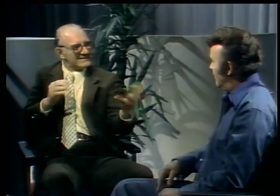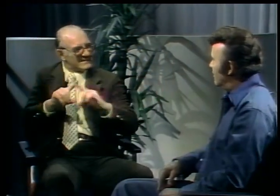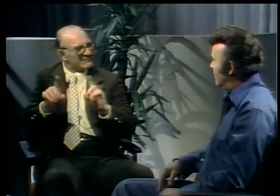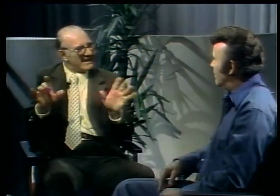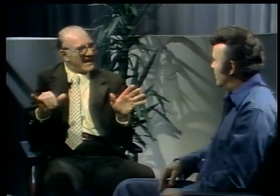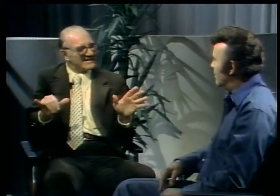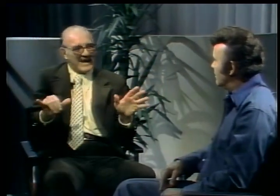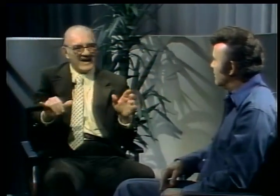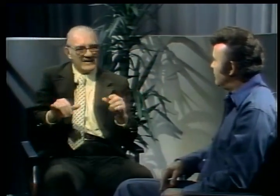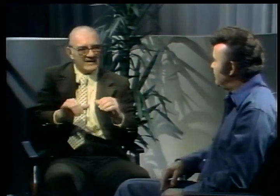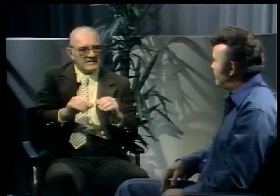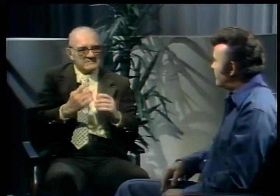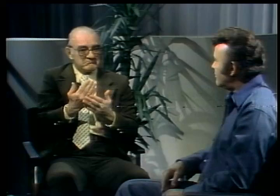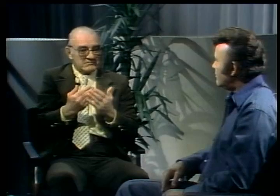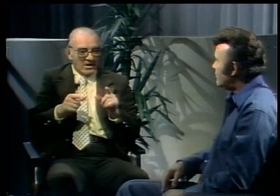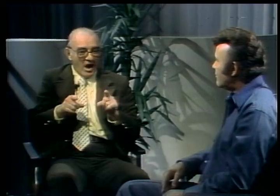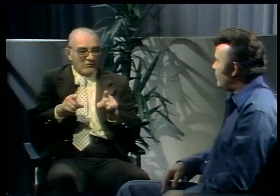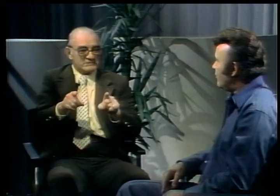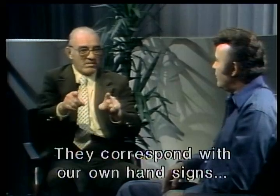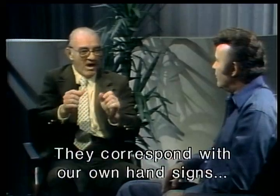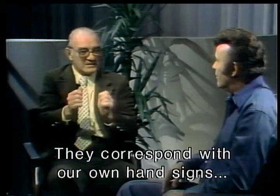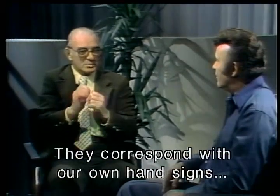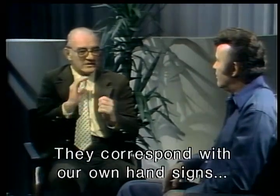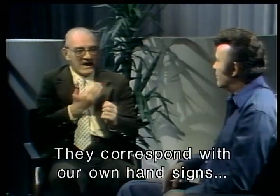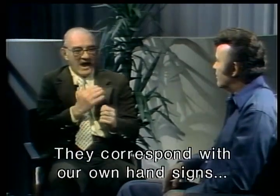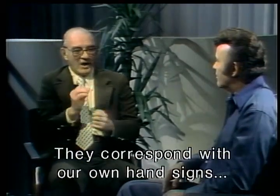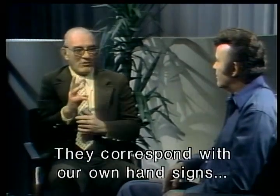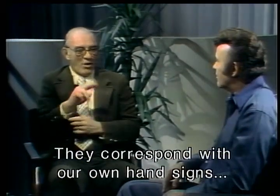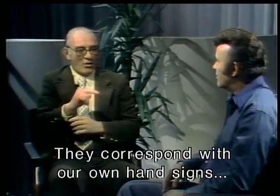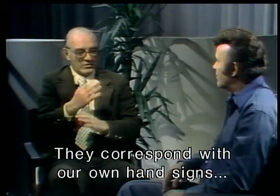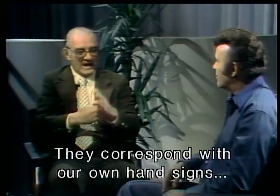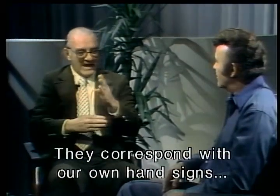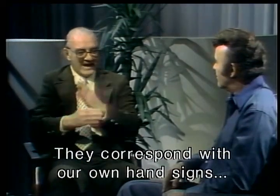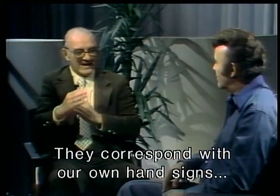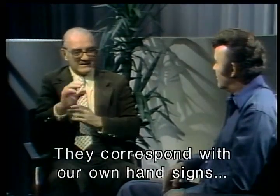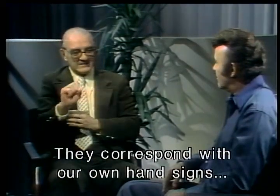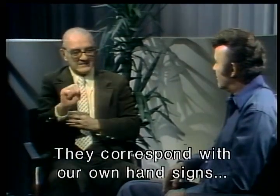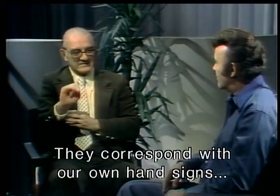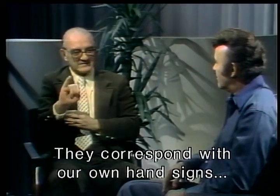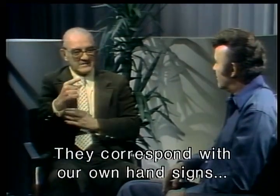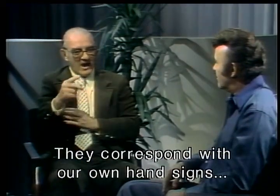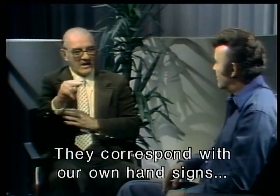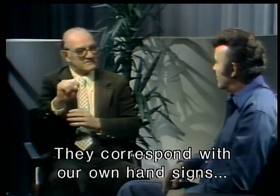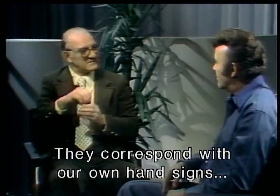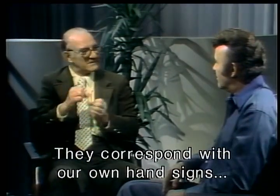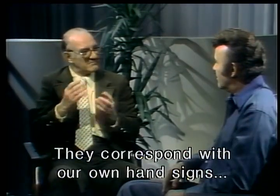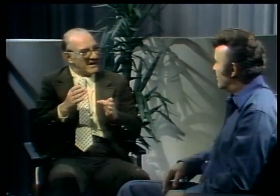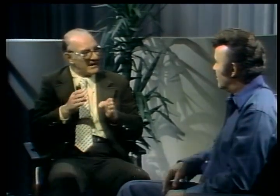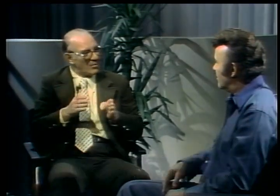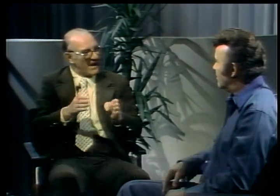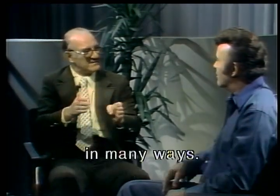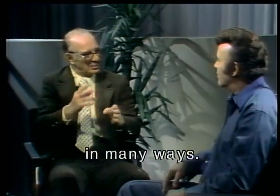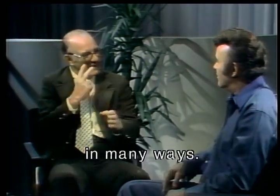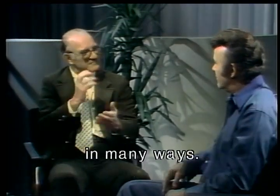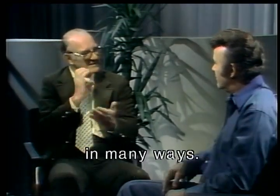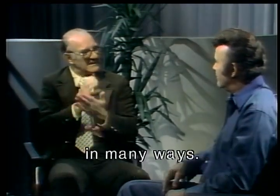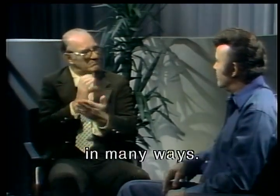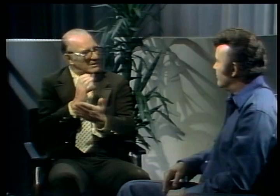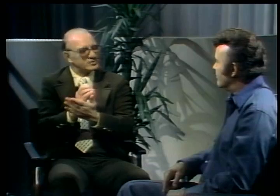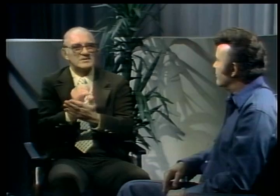Different like that. Corresponds with our own hand signs in many ways. We have seen pictures